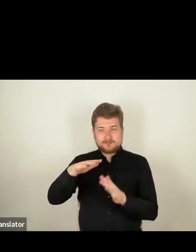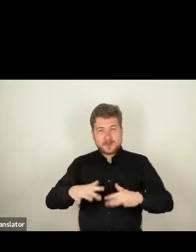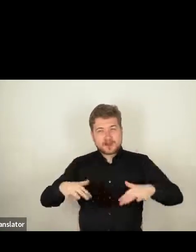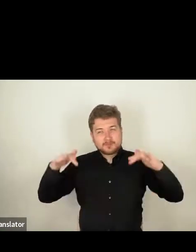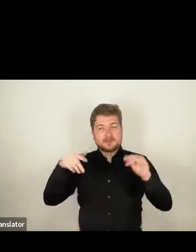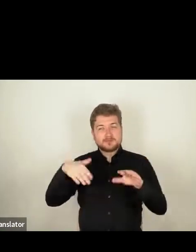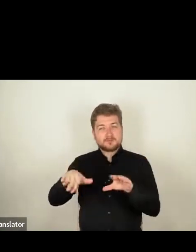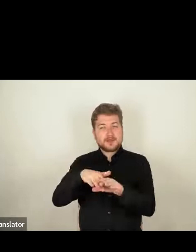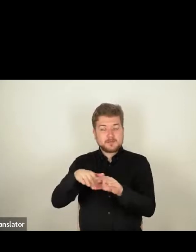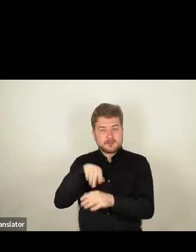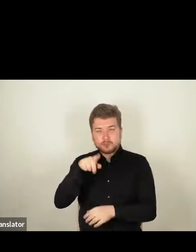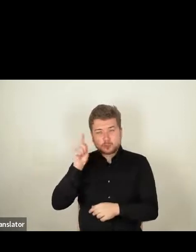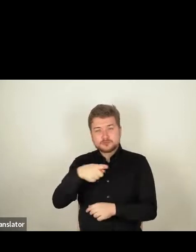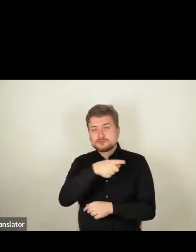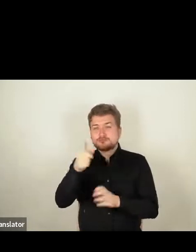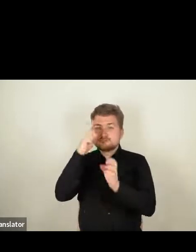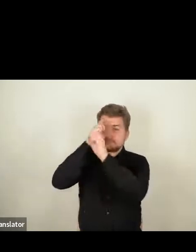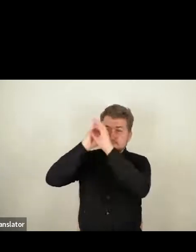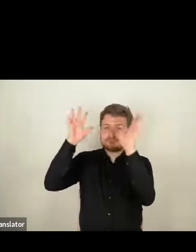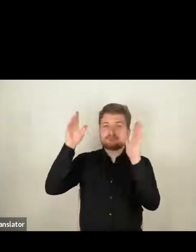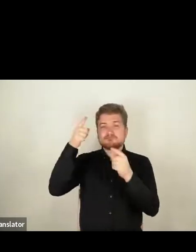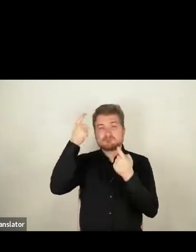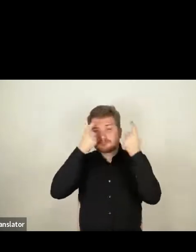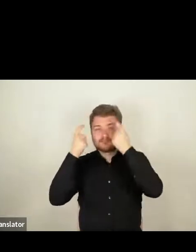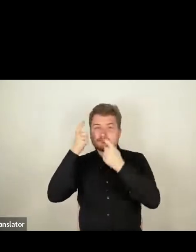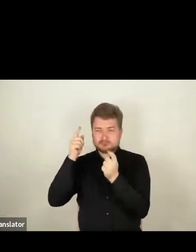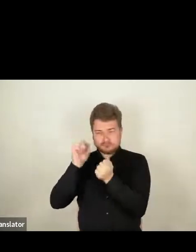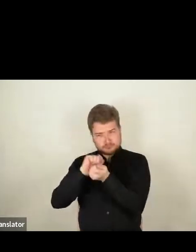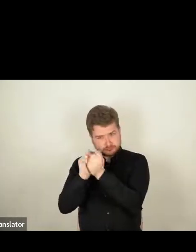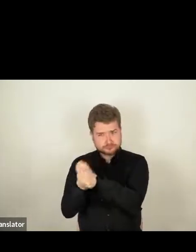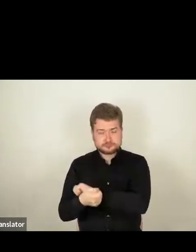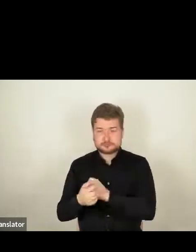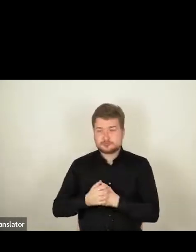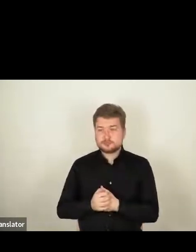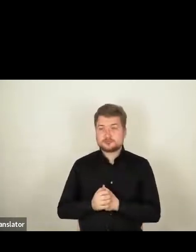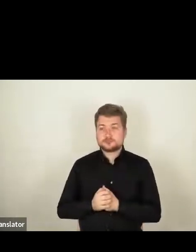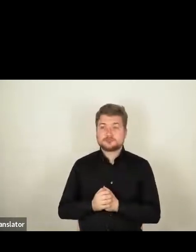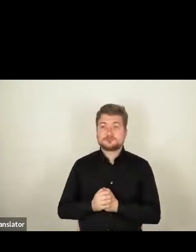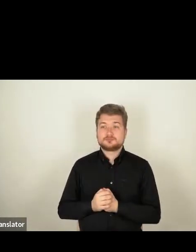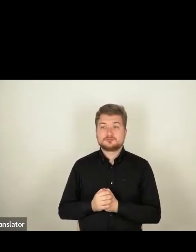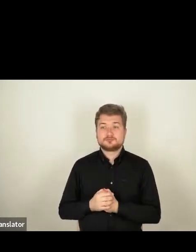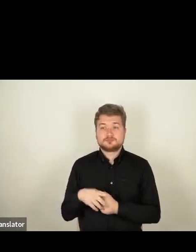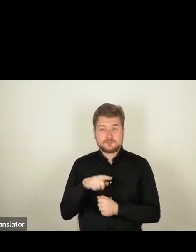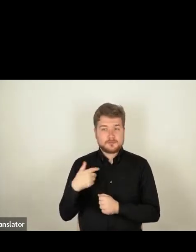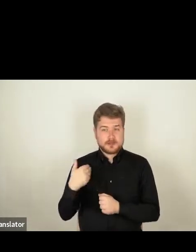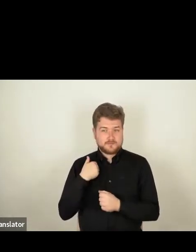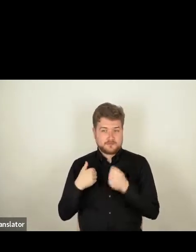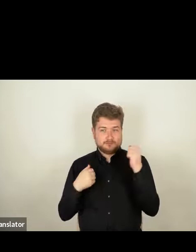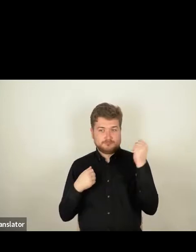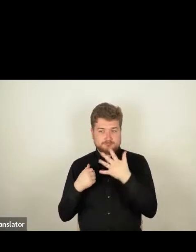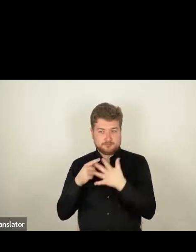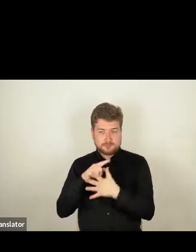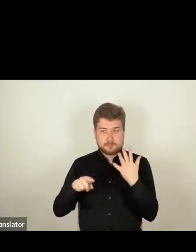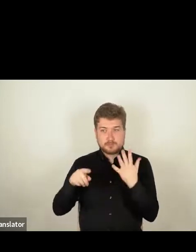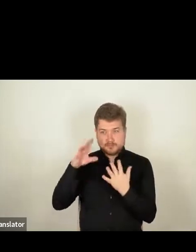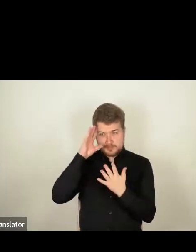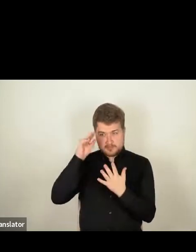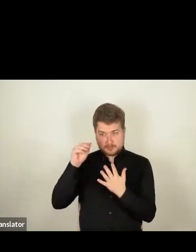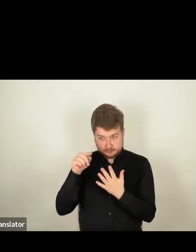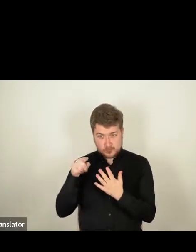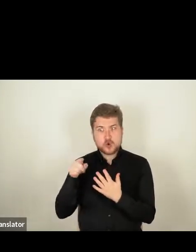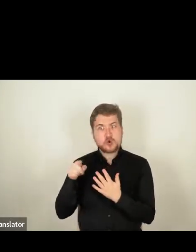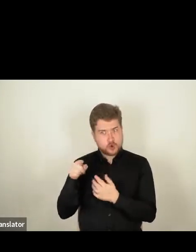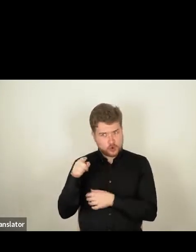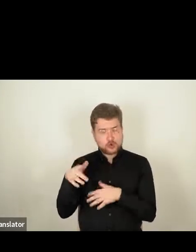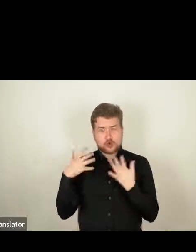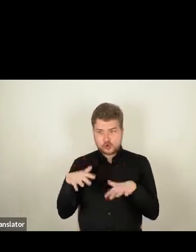have at least 5 young men who are members and who participate fully in discussing some of the things that we'll do with gender sensitivity. And that's all I